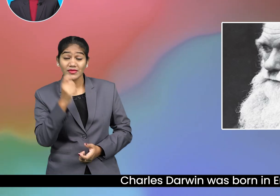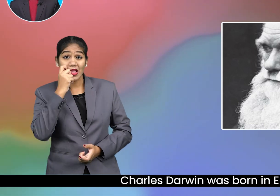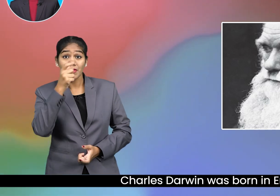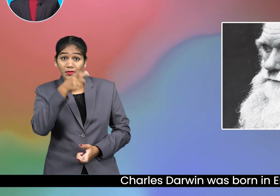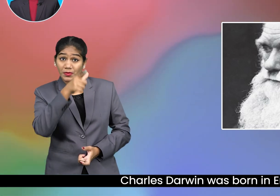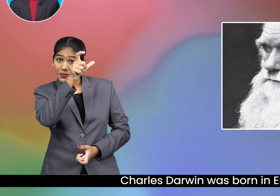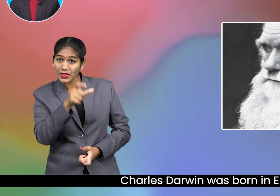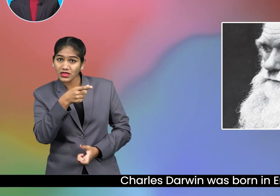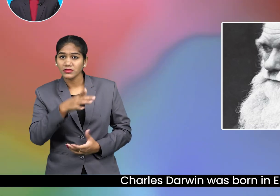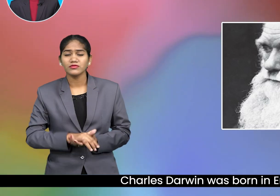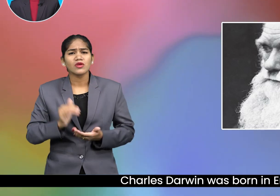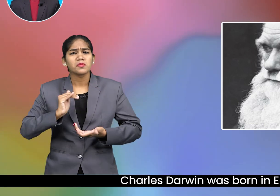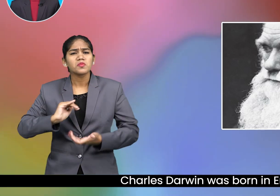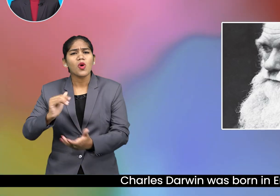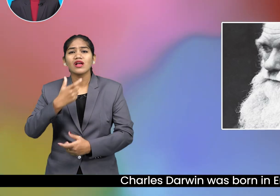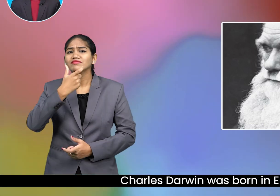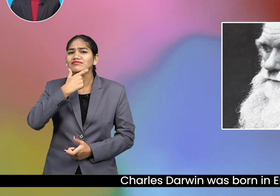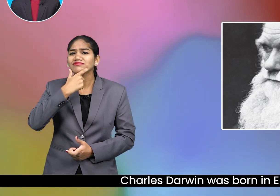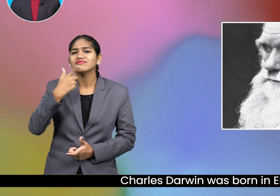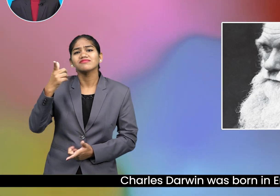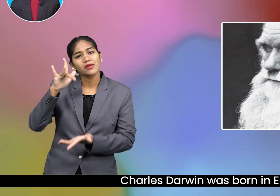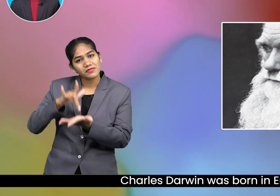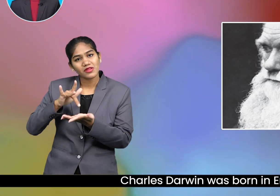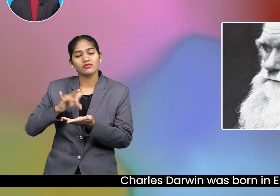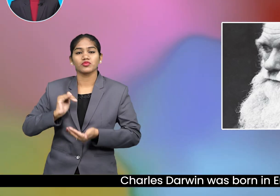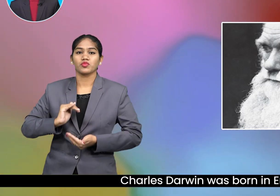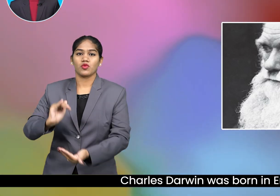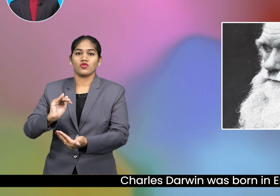Charles Darwin was born in England.